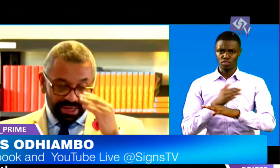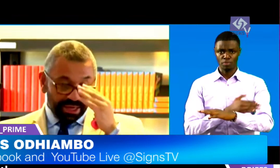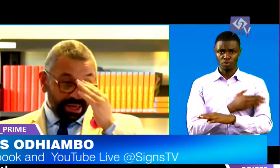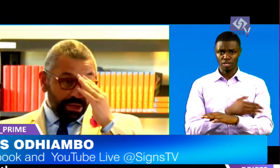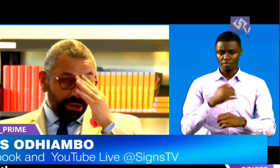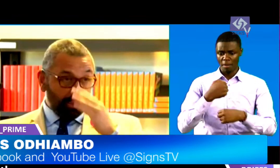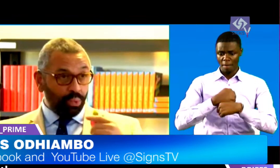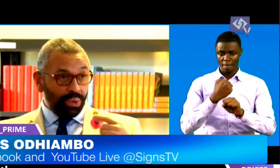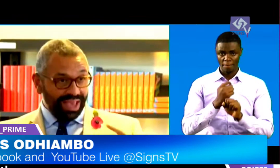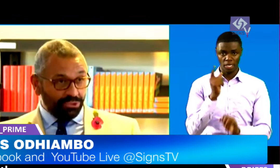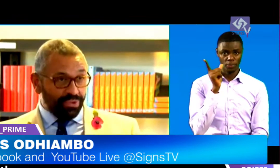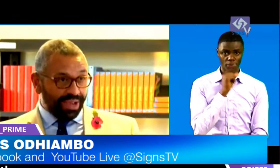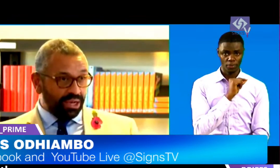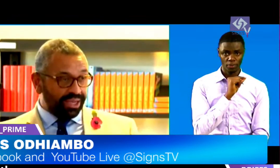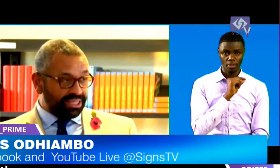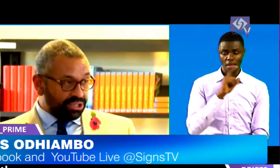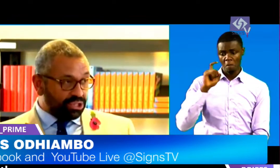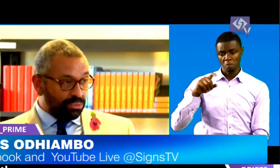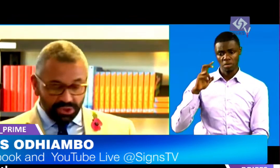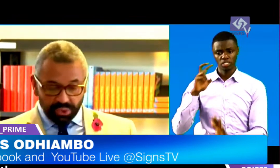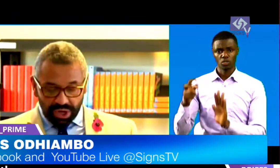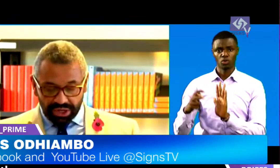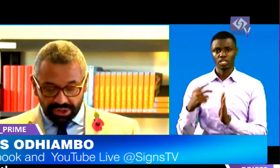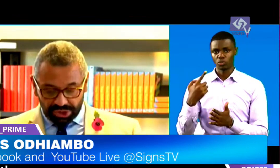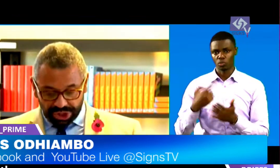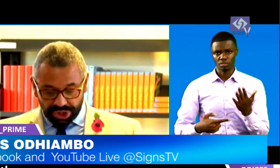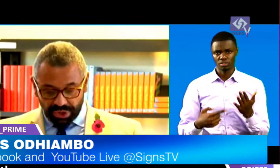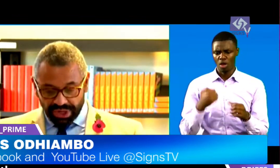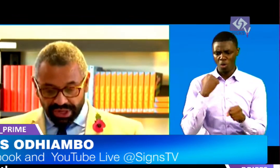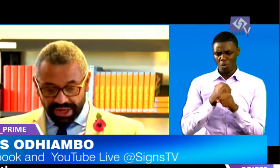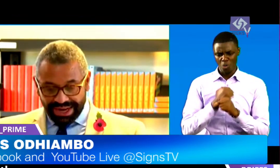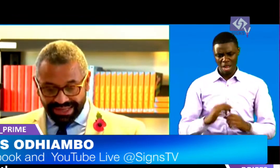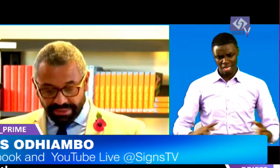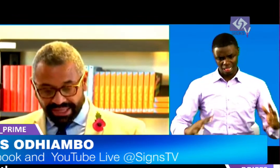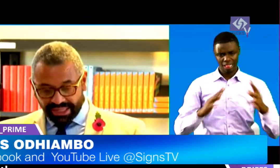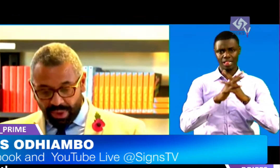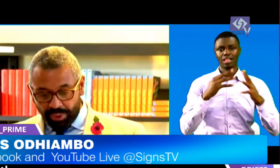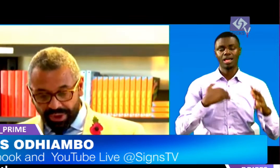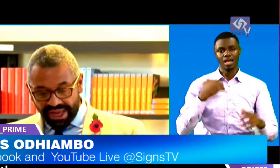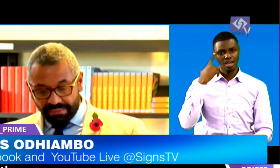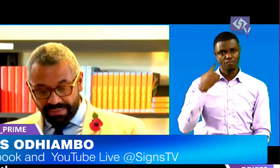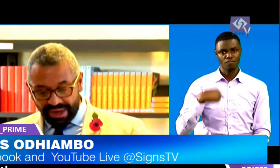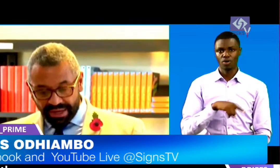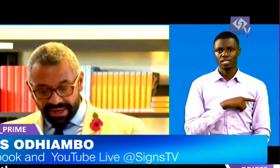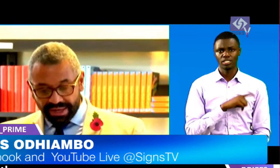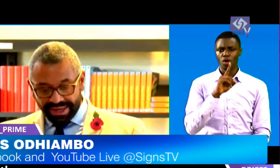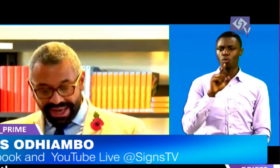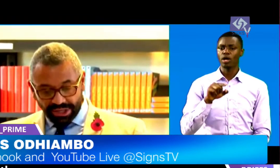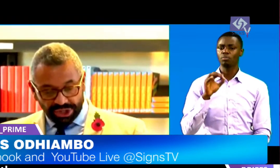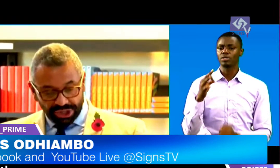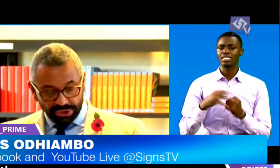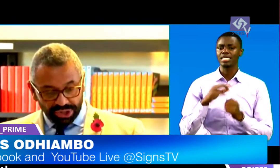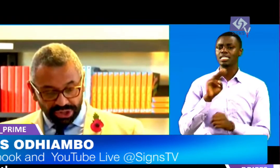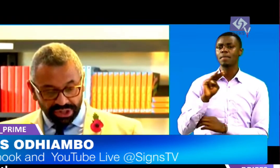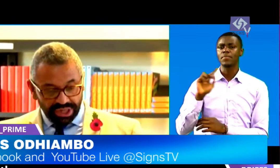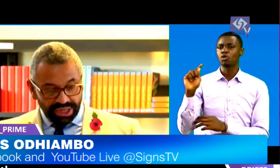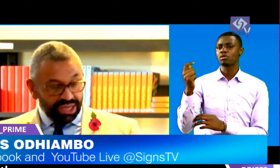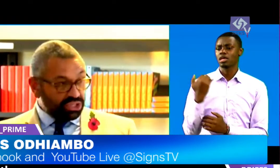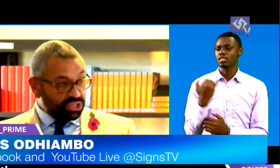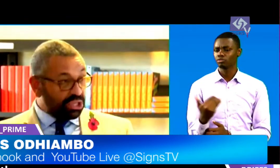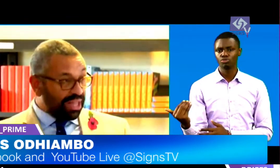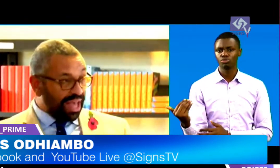made, we have to recognise there is still much work to do. An estimated 1.8 million Kenyan